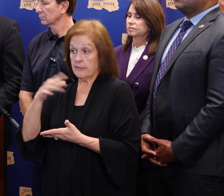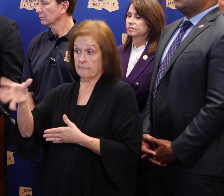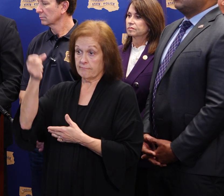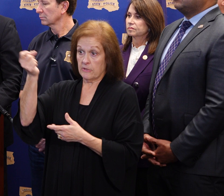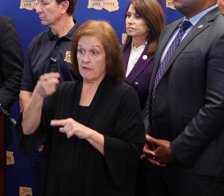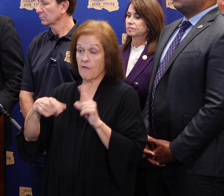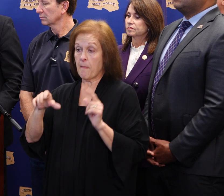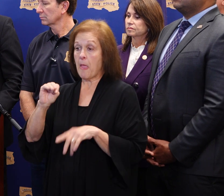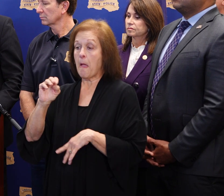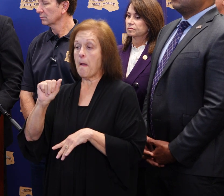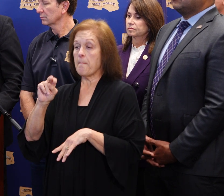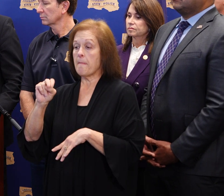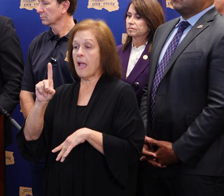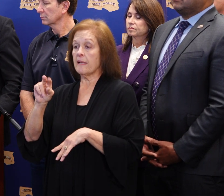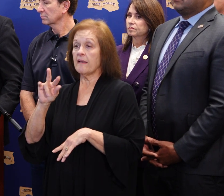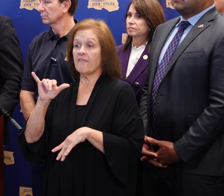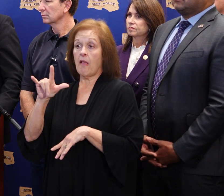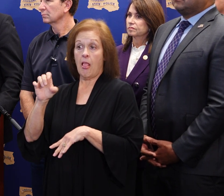Mandeville address.